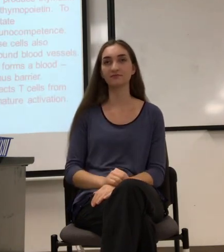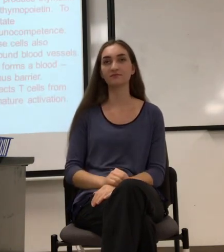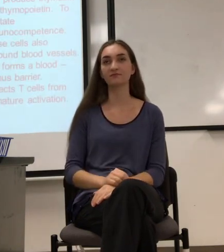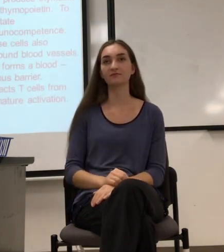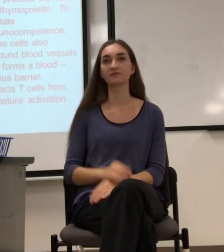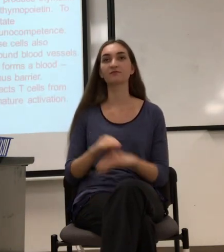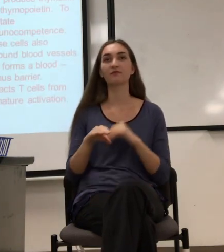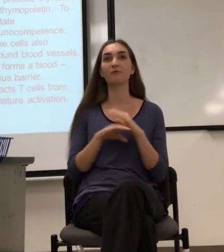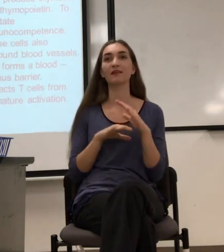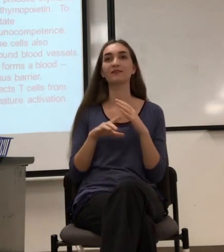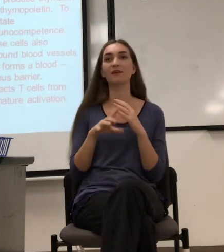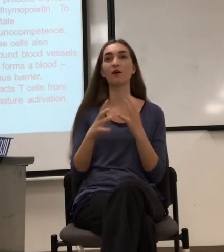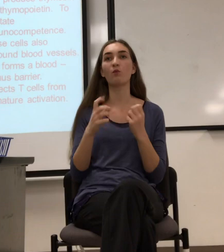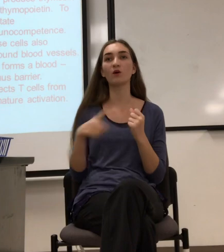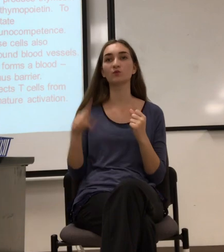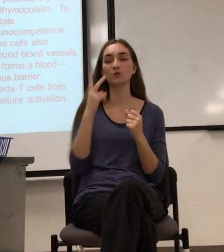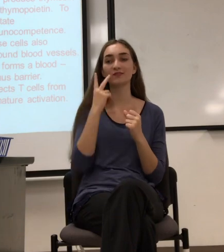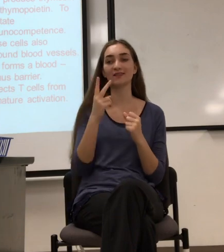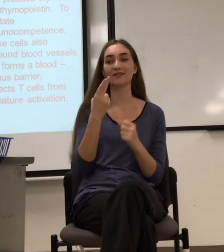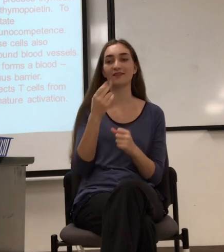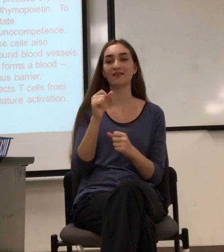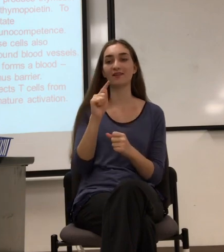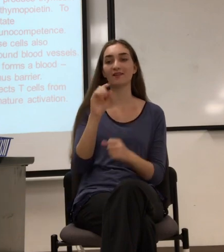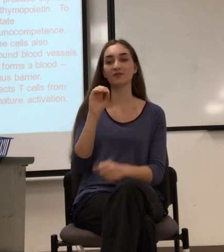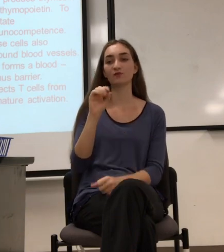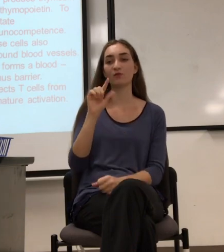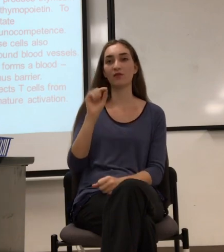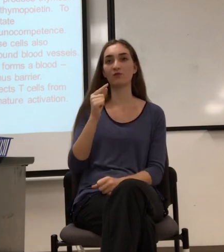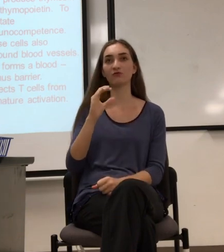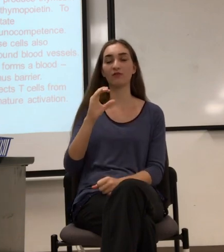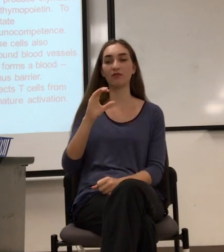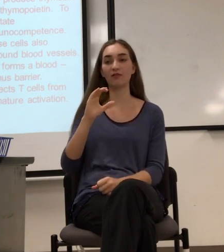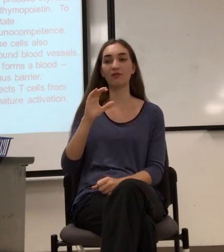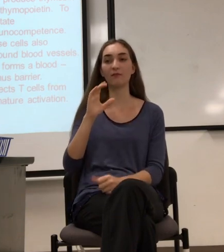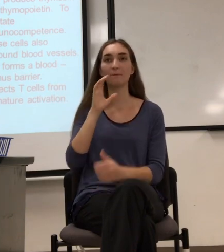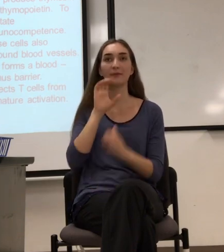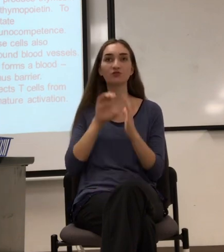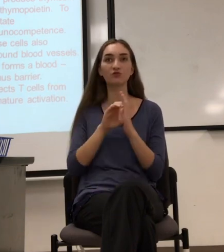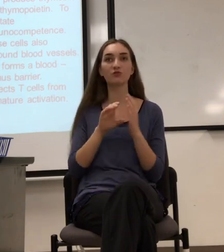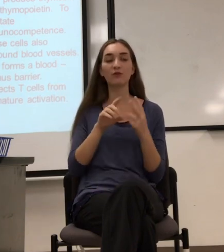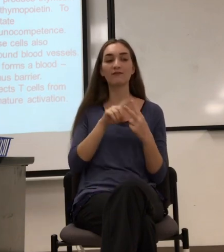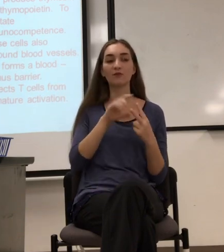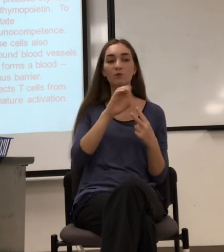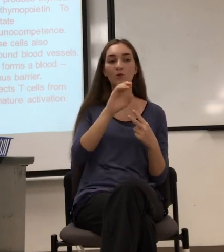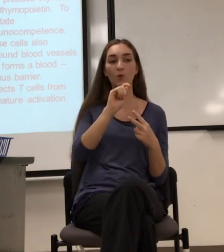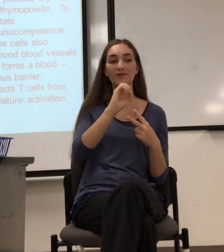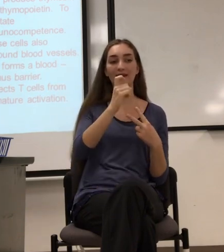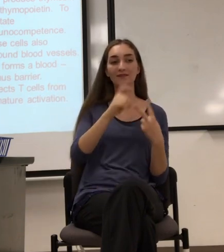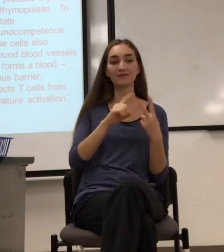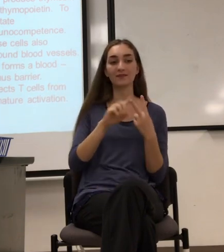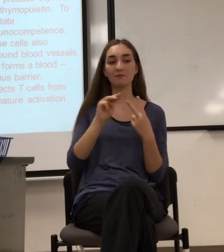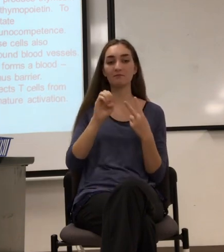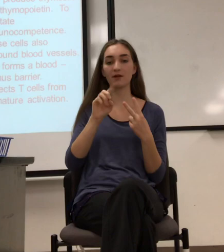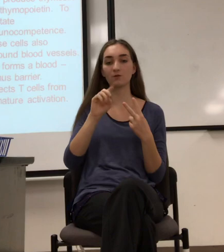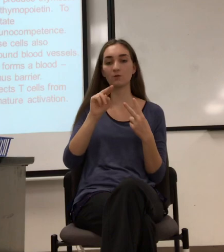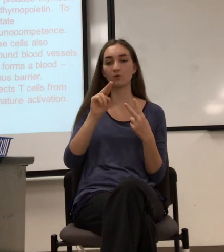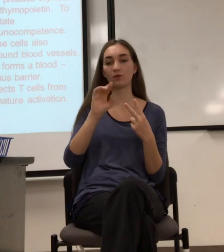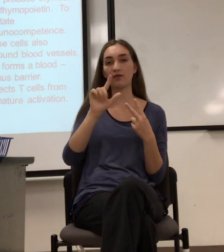Basically, what I want you to see from the histological picture is that there's a cortex and medulla. The less mature, the more